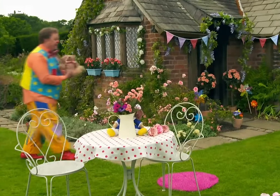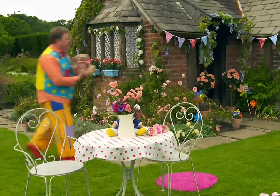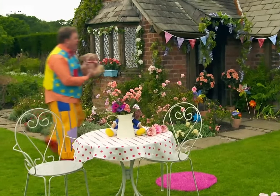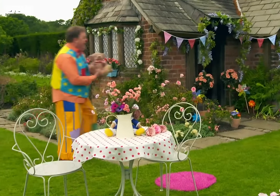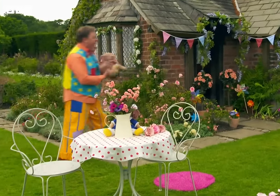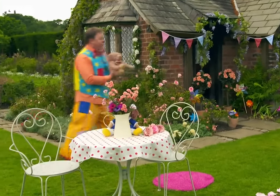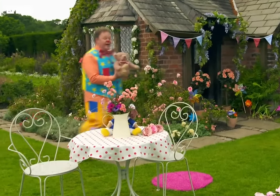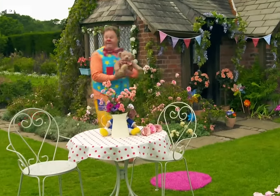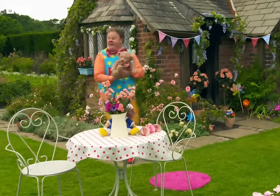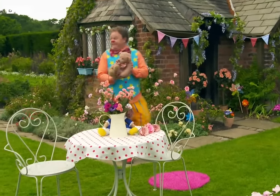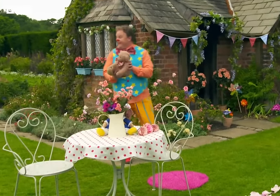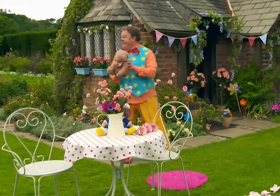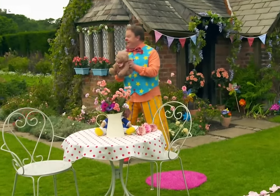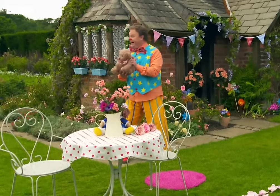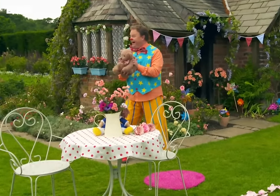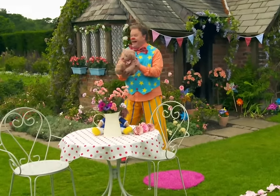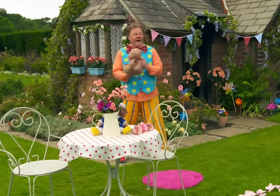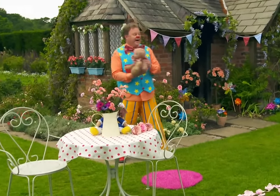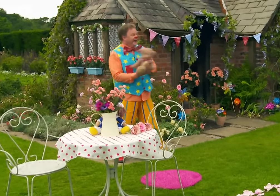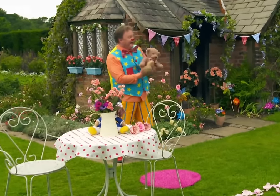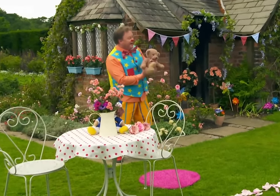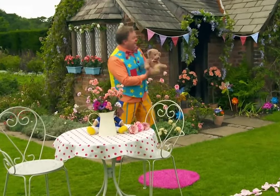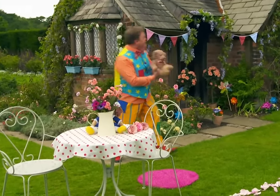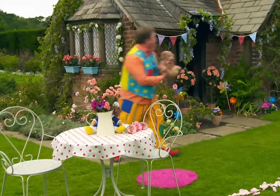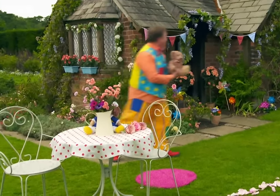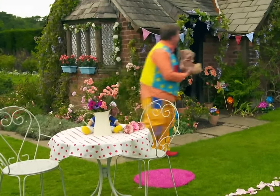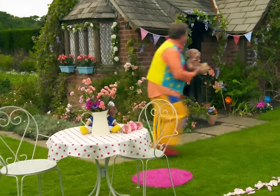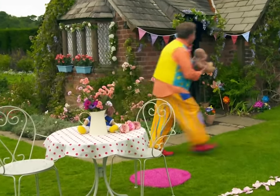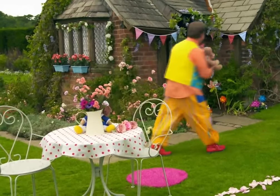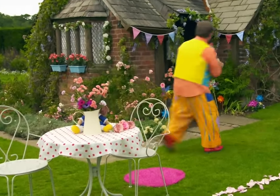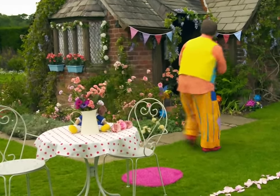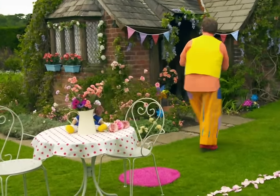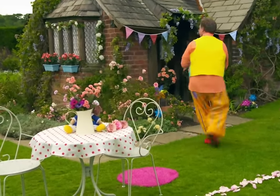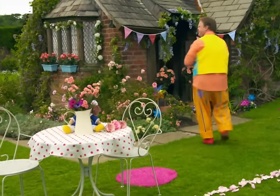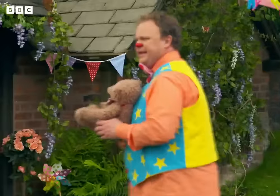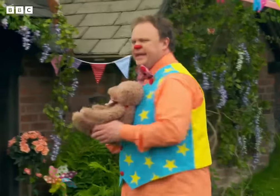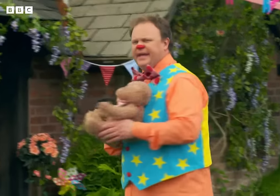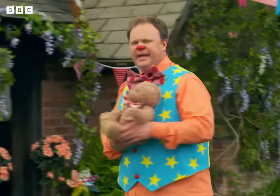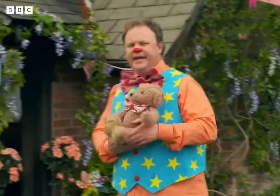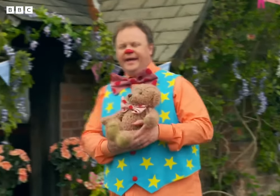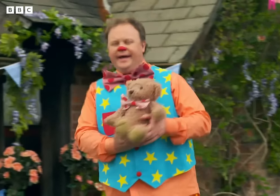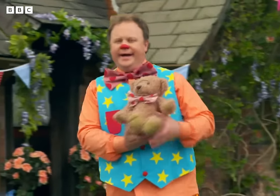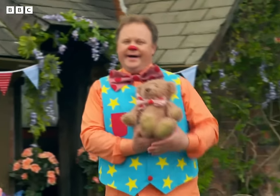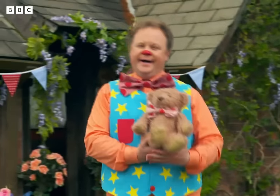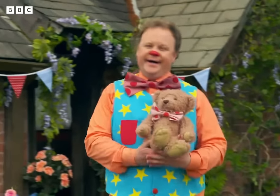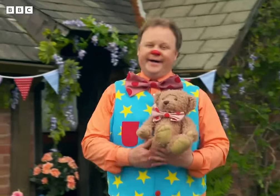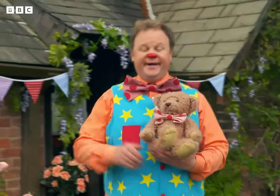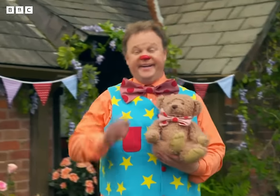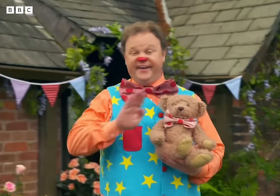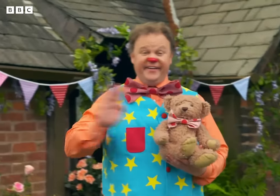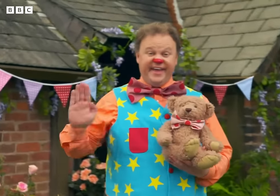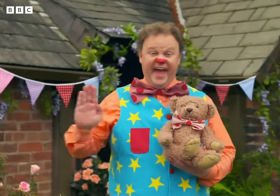Come out, wherever you are. Have you found anyone yet, Mr. Tumble? Oh, not